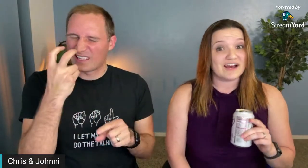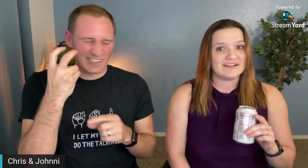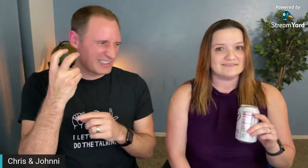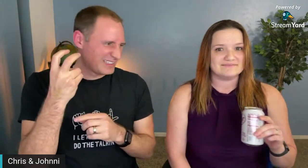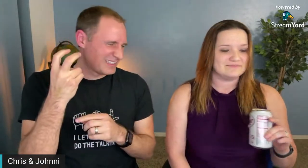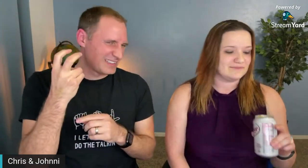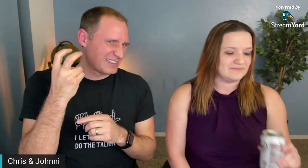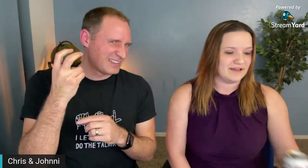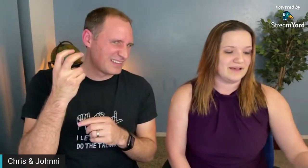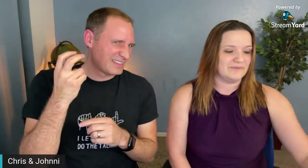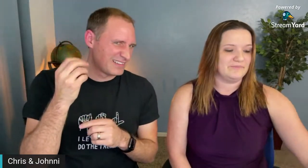not,